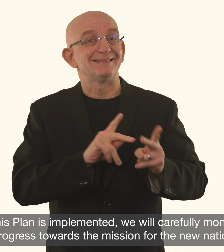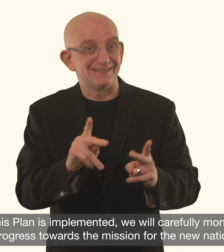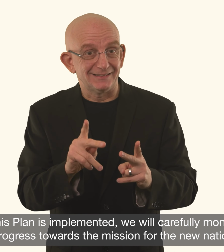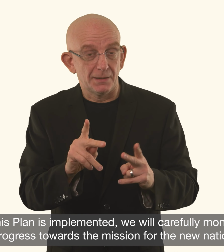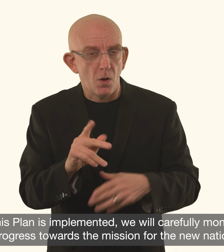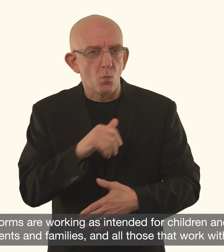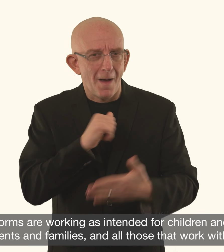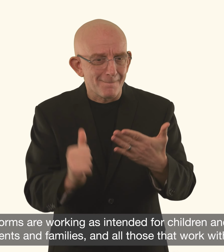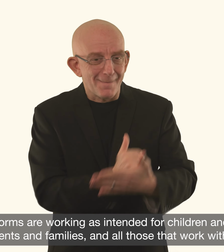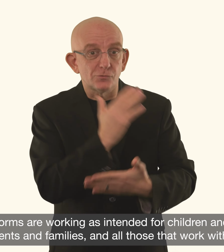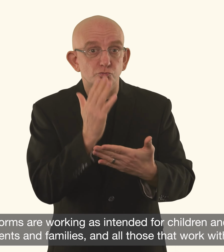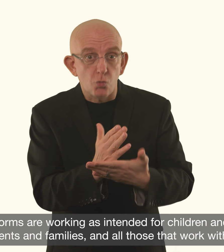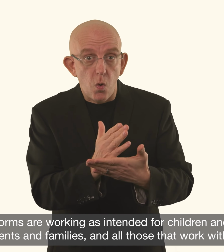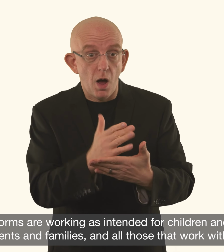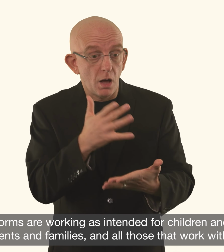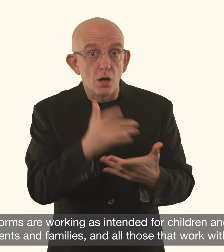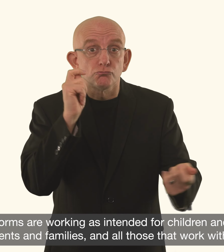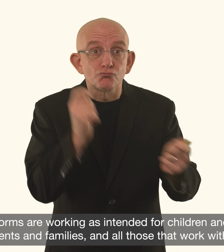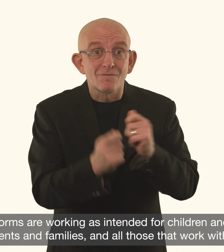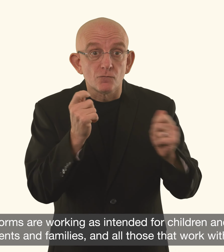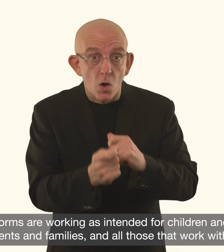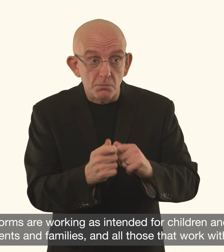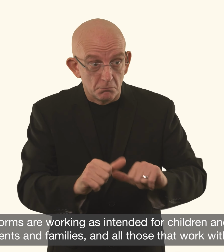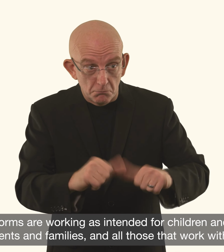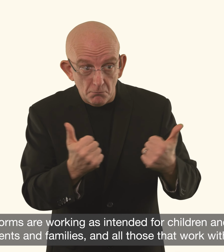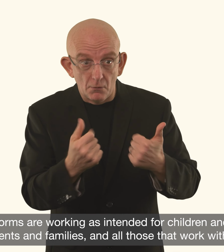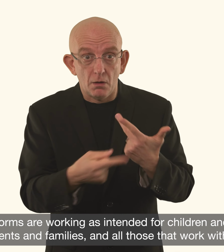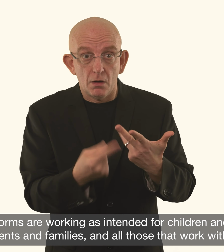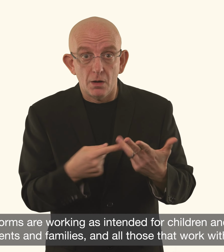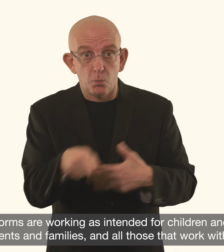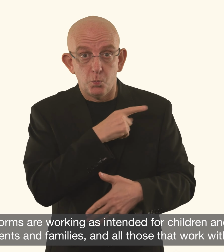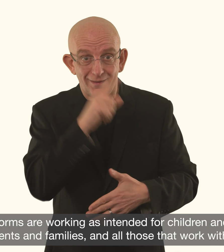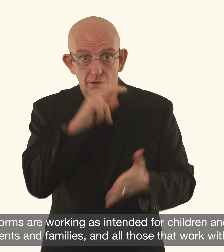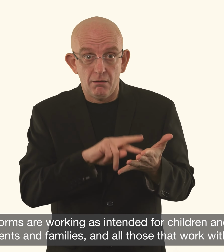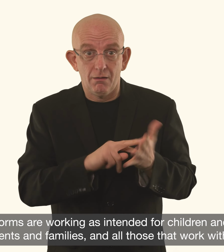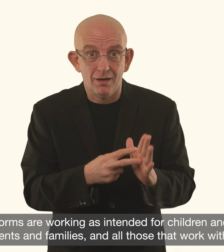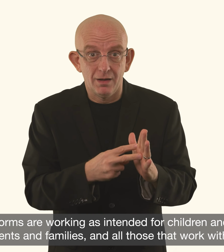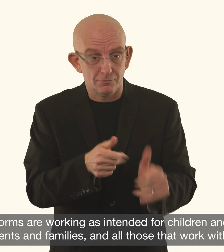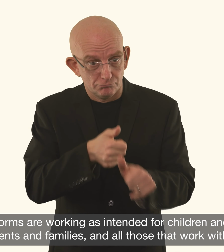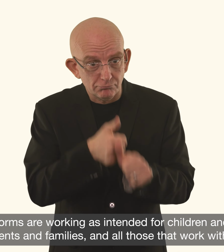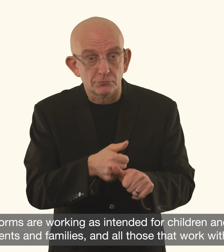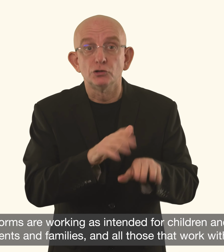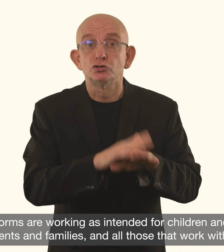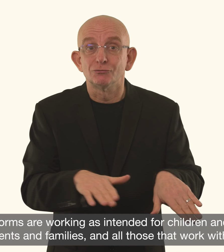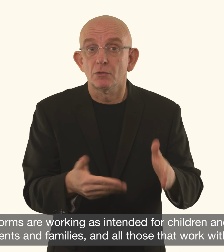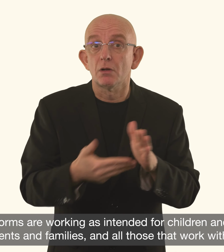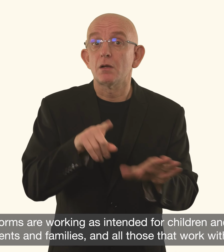To ensure that reforms are working as intended for children and young people. To parents and families and all those that work with them.